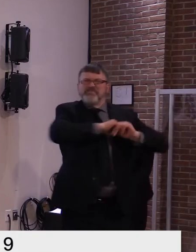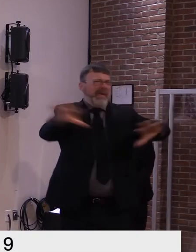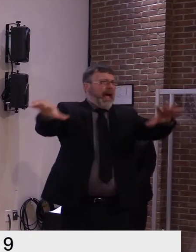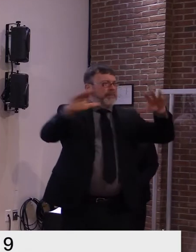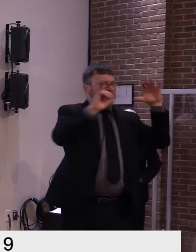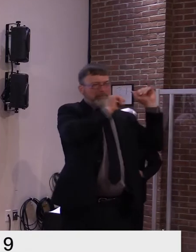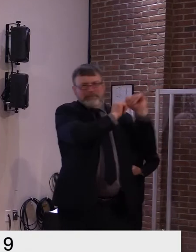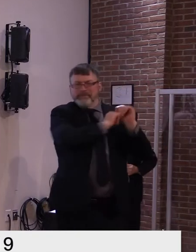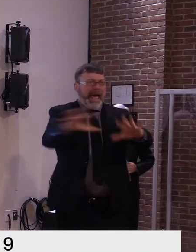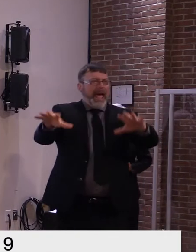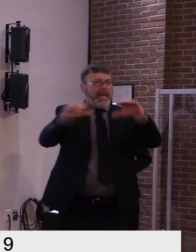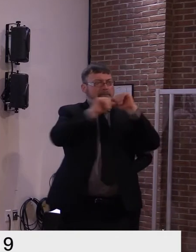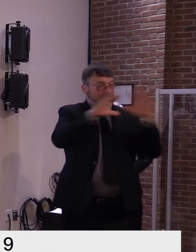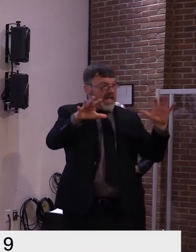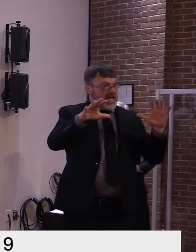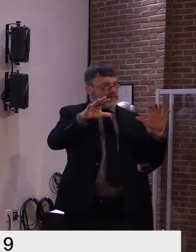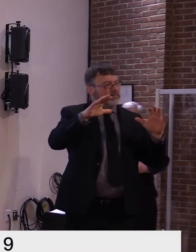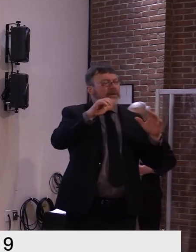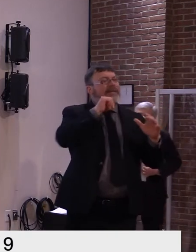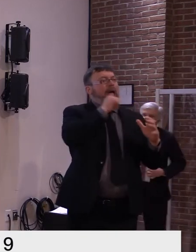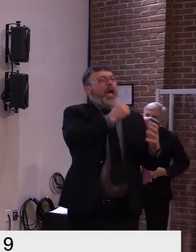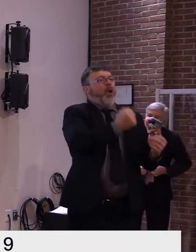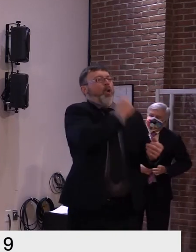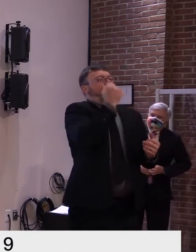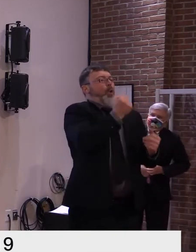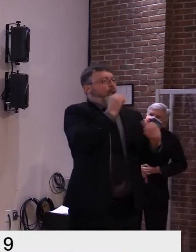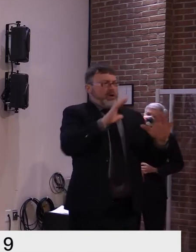the pros and cons of that.